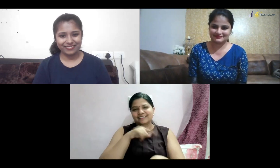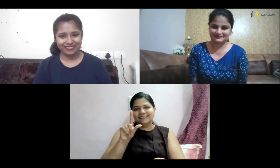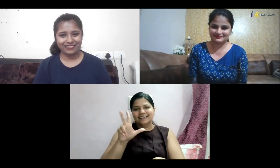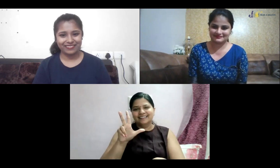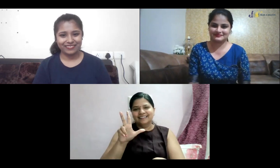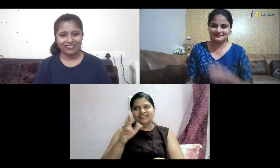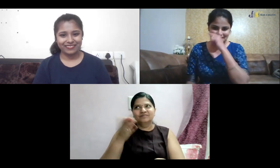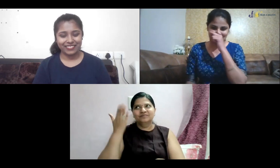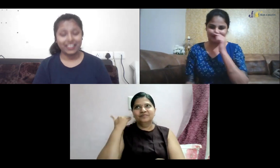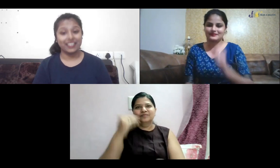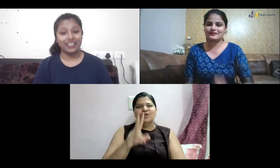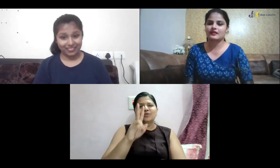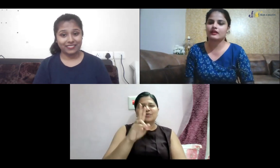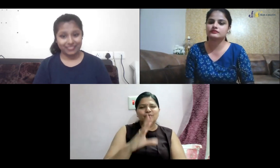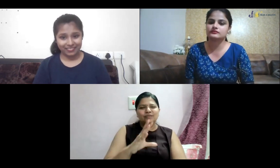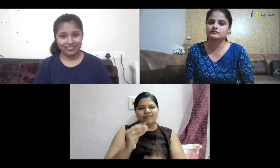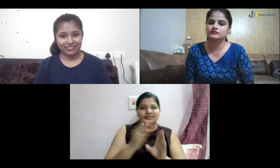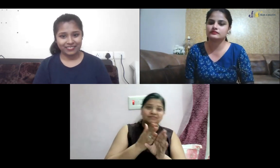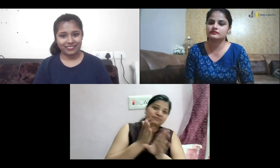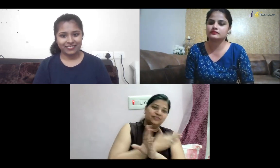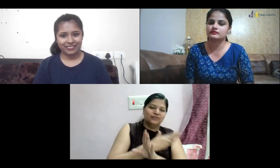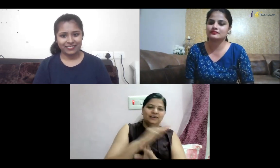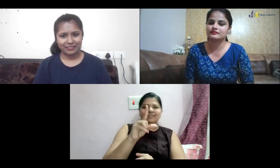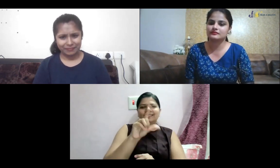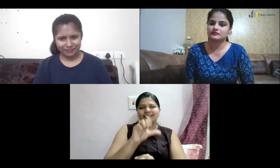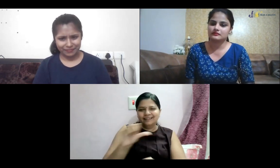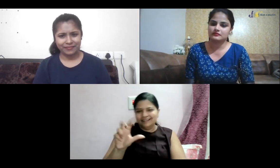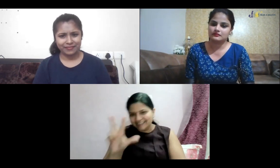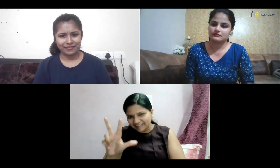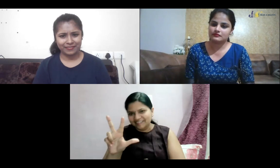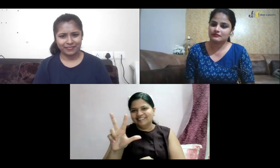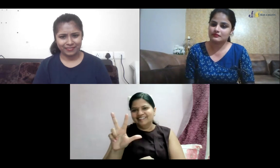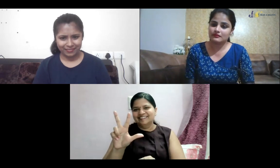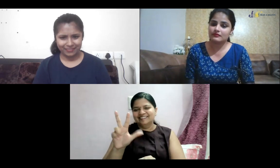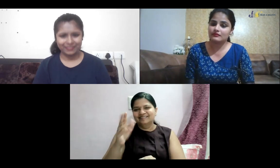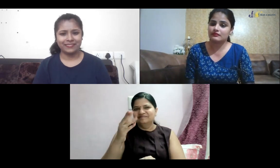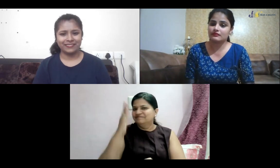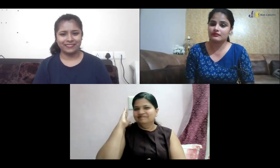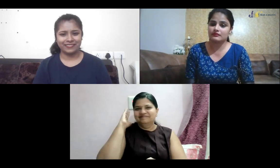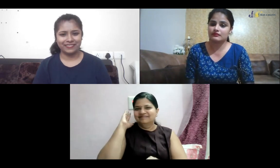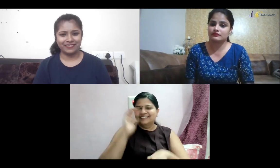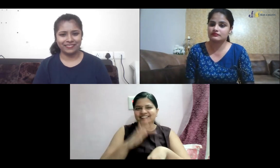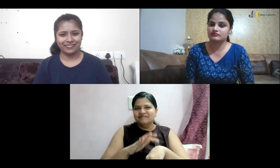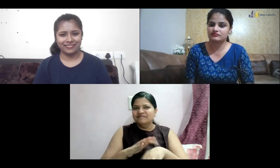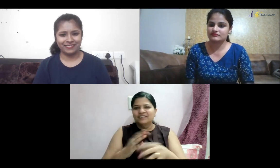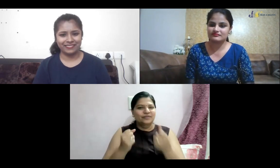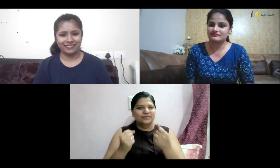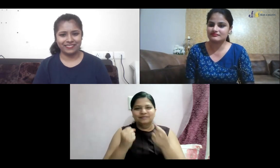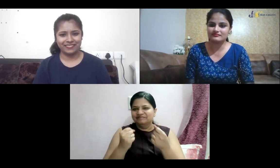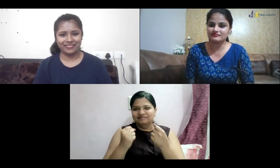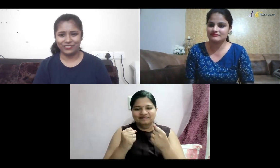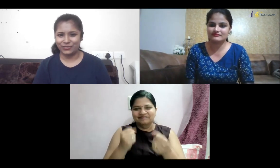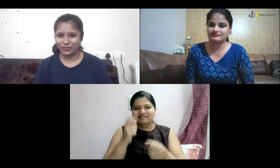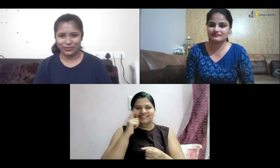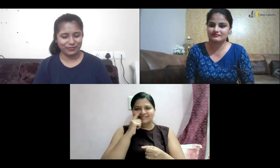earlier. So in college time when I was 18, before that in 1988,